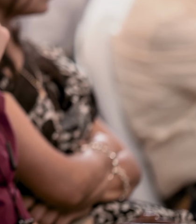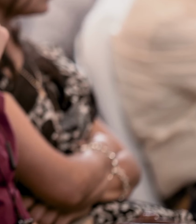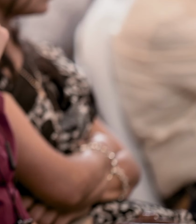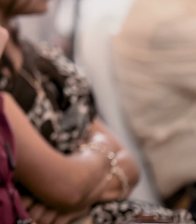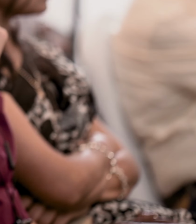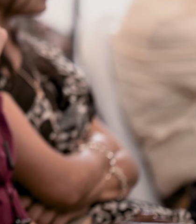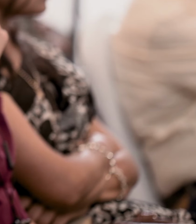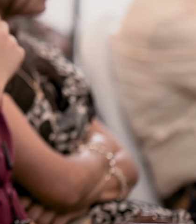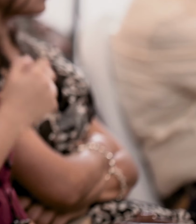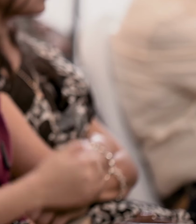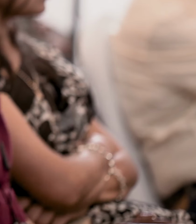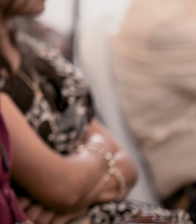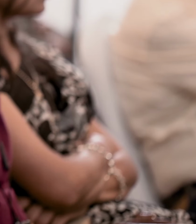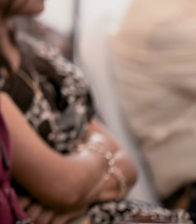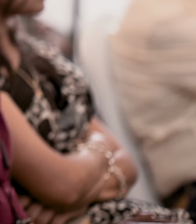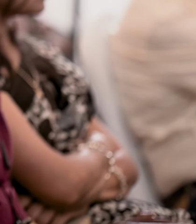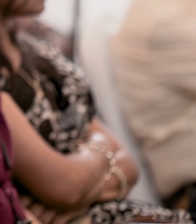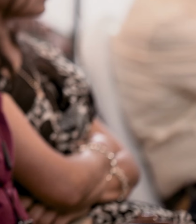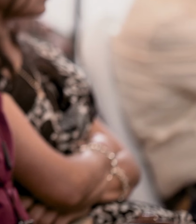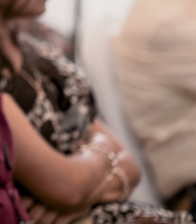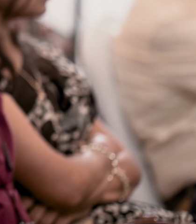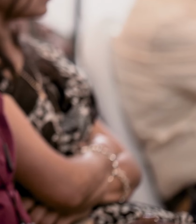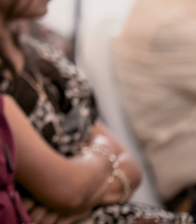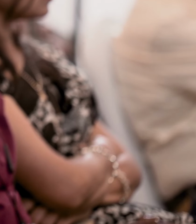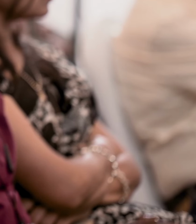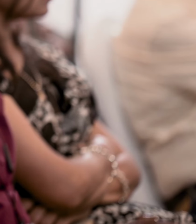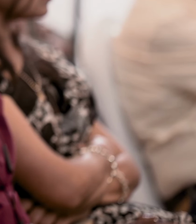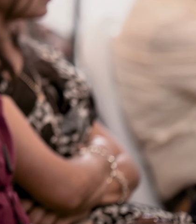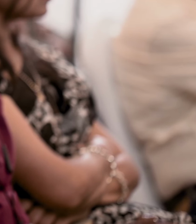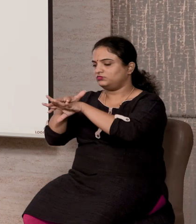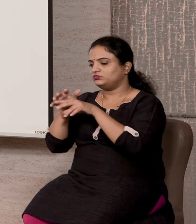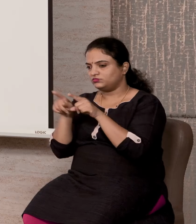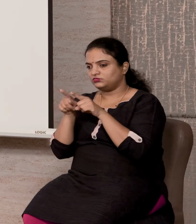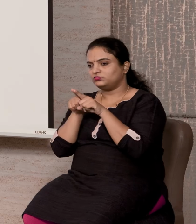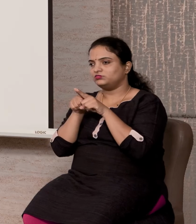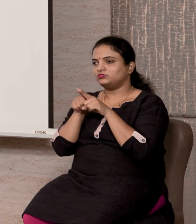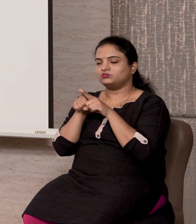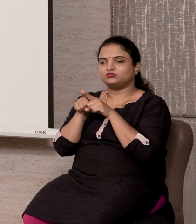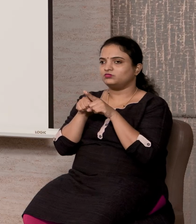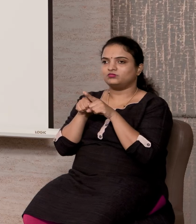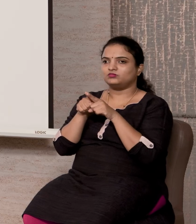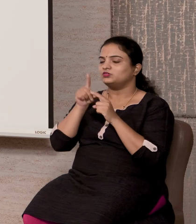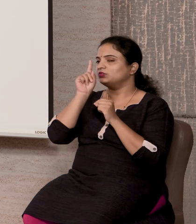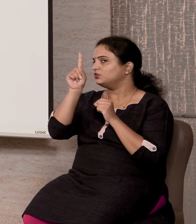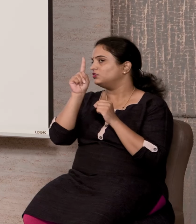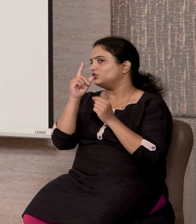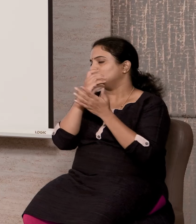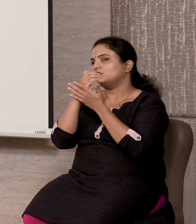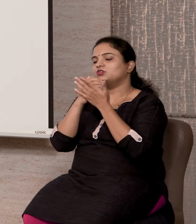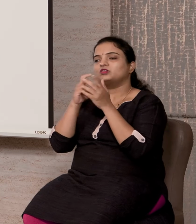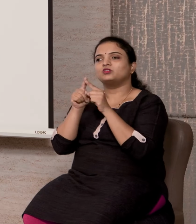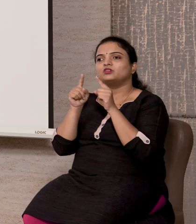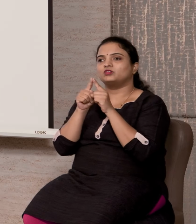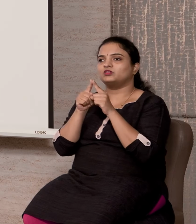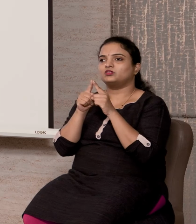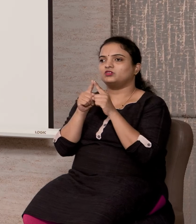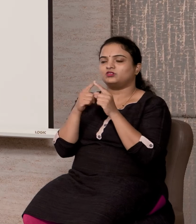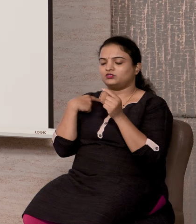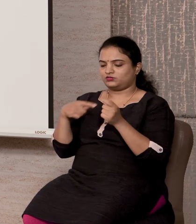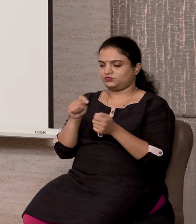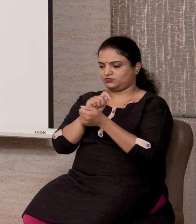that just talking about accessibility, teaching them inclusivity in one course is not going to work, right? So we are supposed to